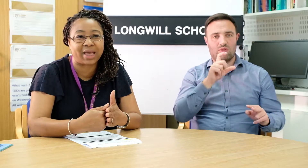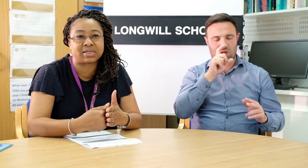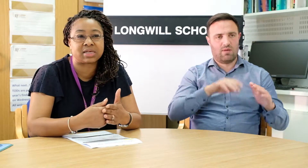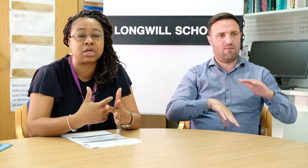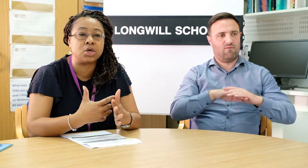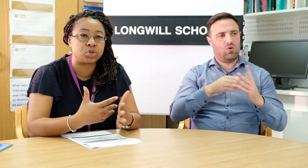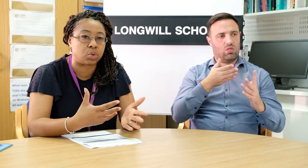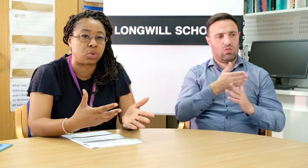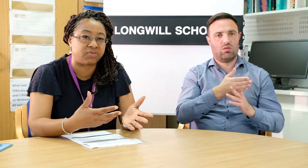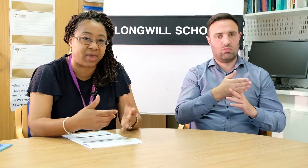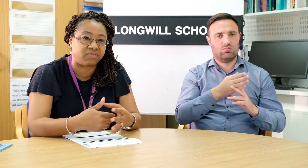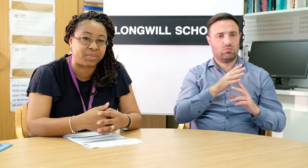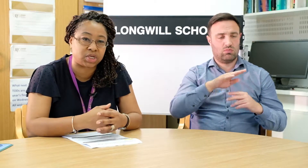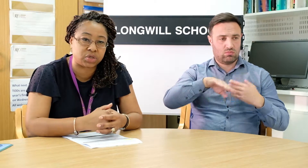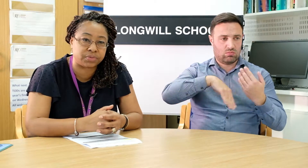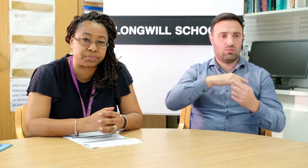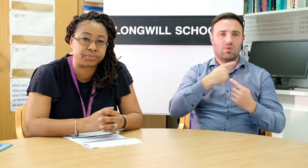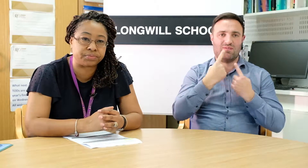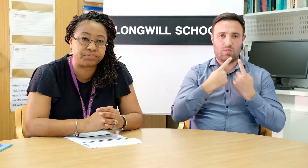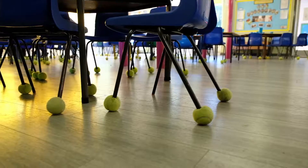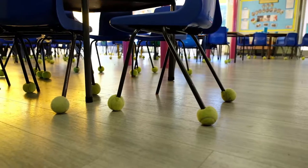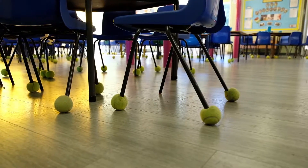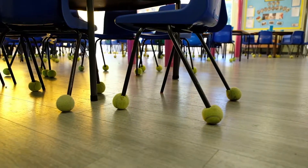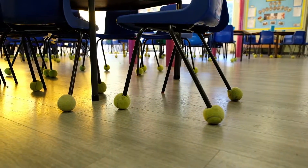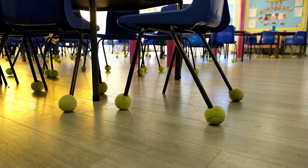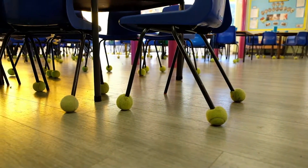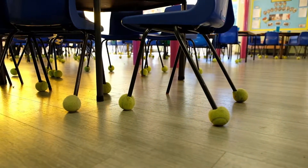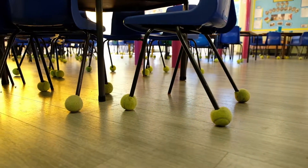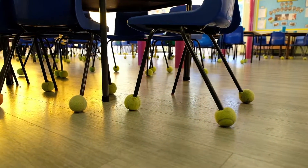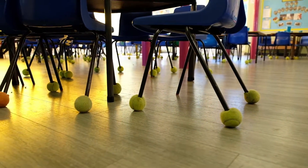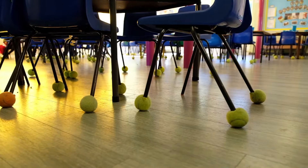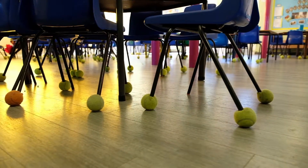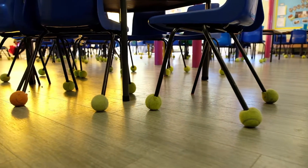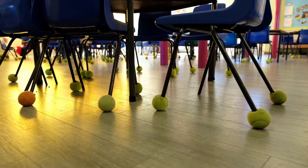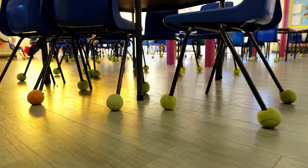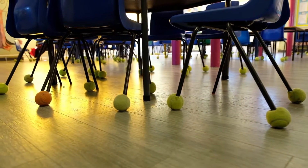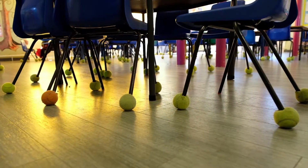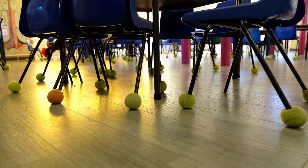have full access to all of that information.